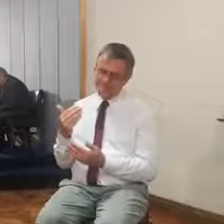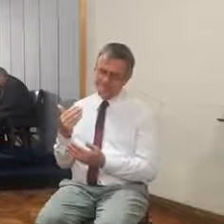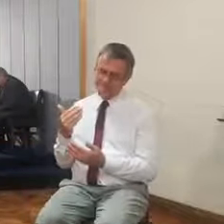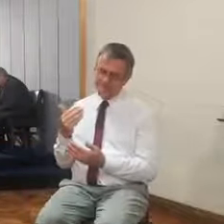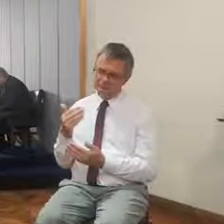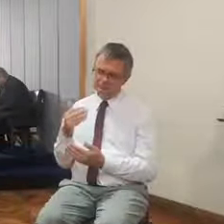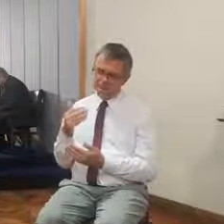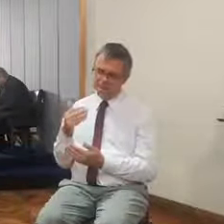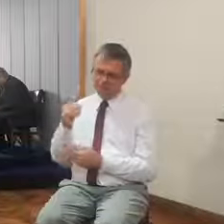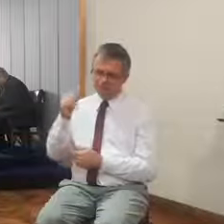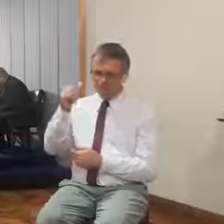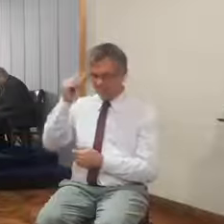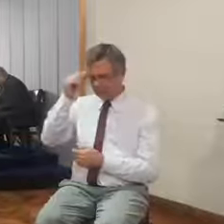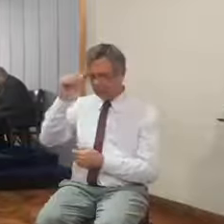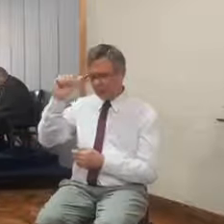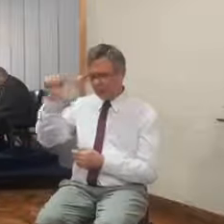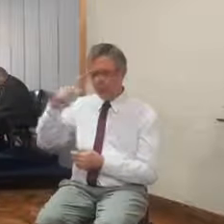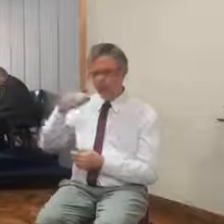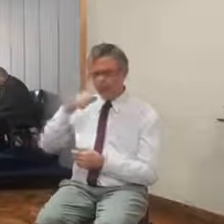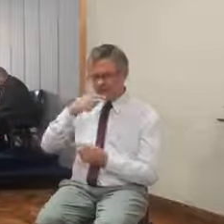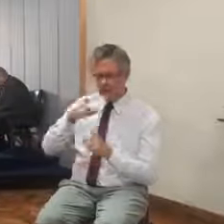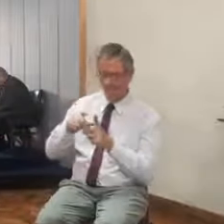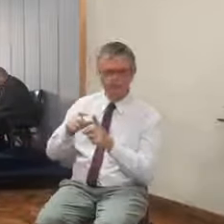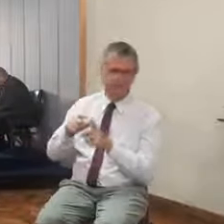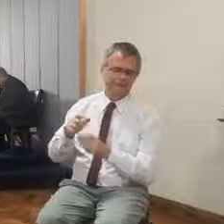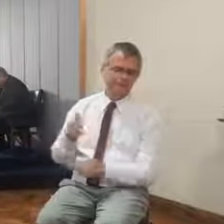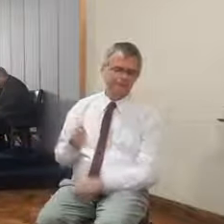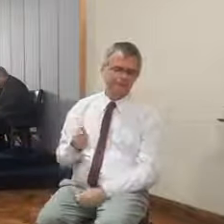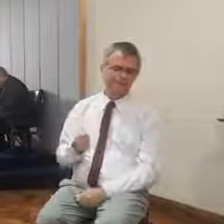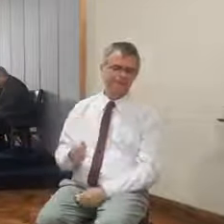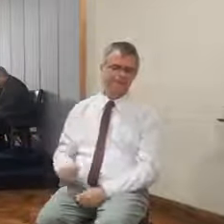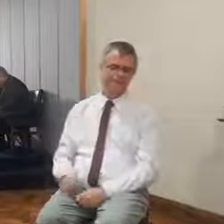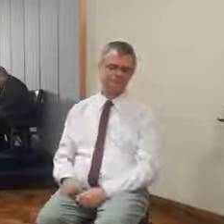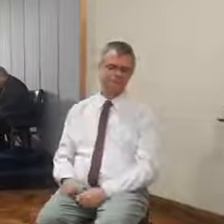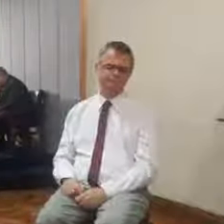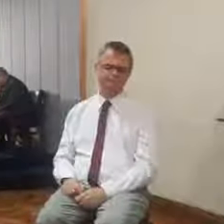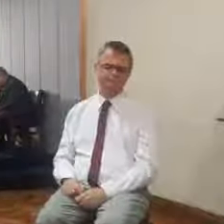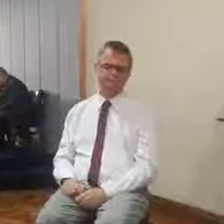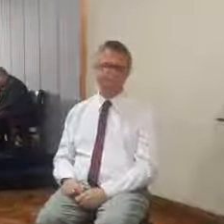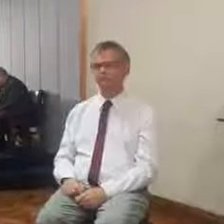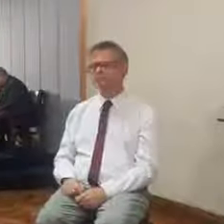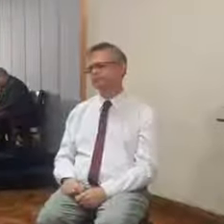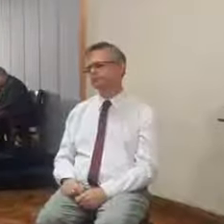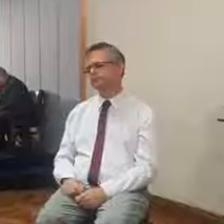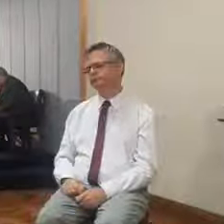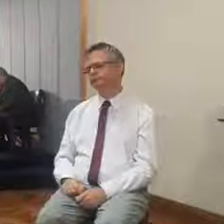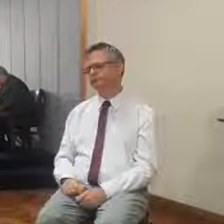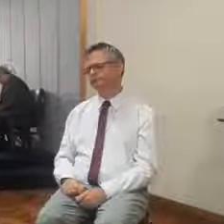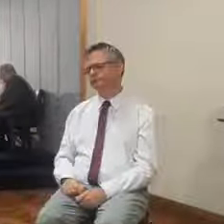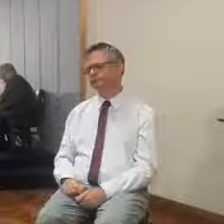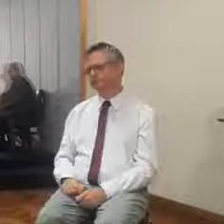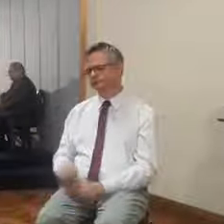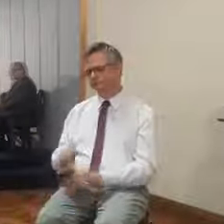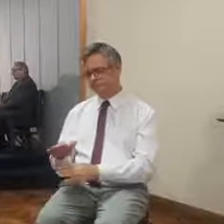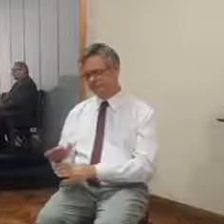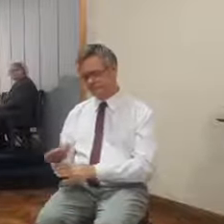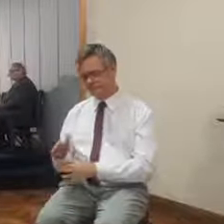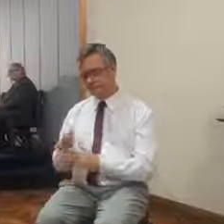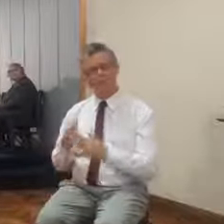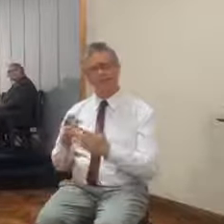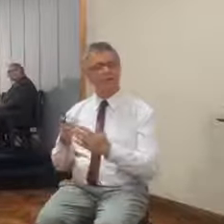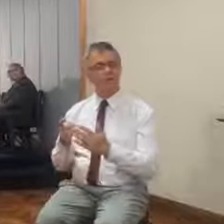the sons of the living God. Lord, help us now as we come, for we come to thank thee and praise thee, our gracious